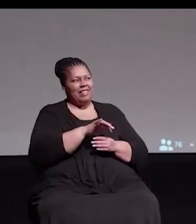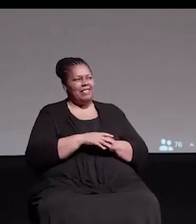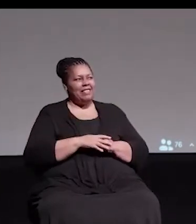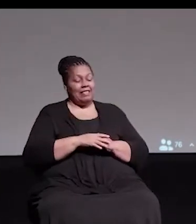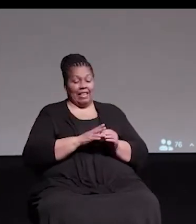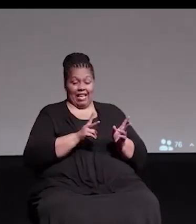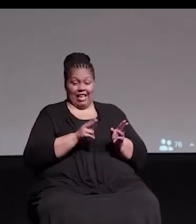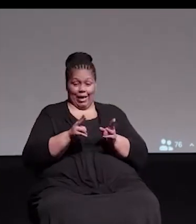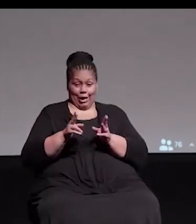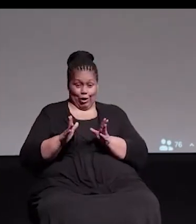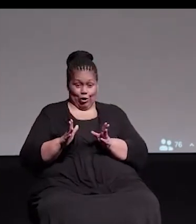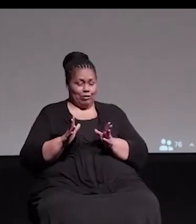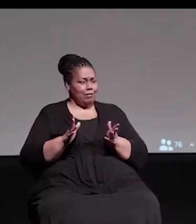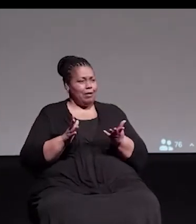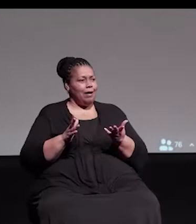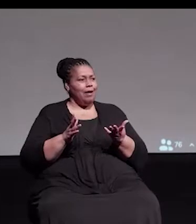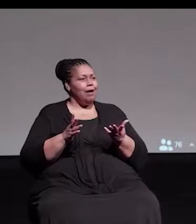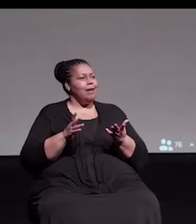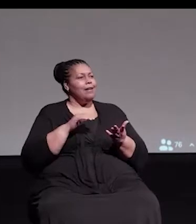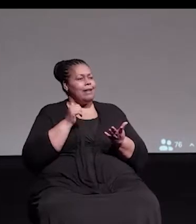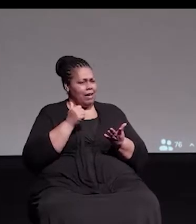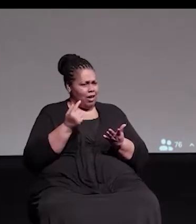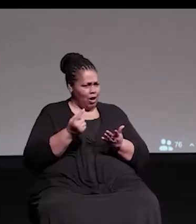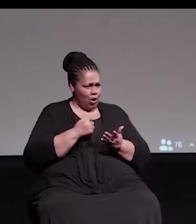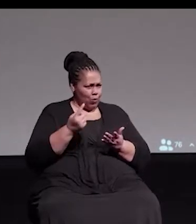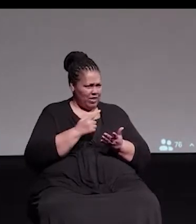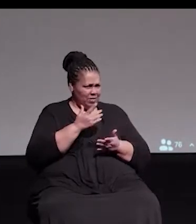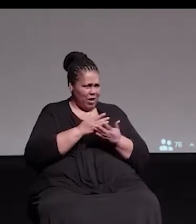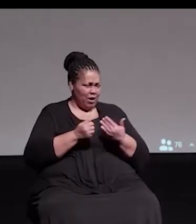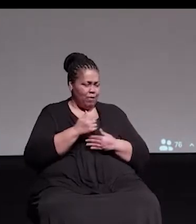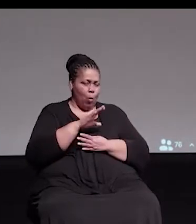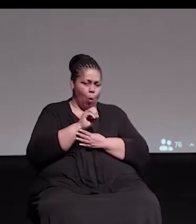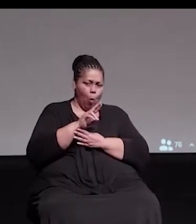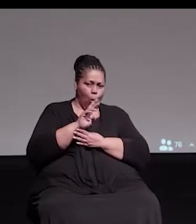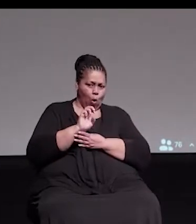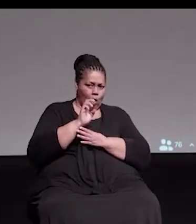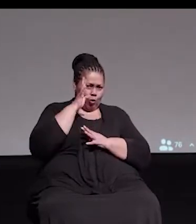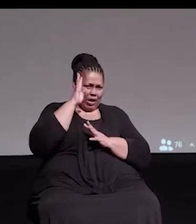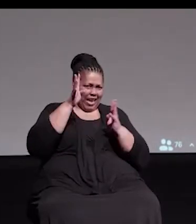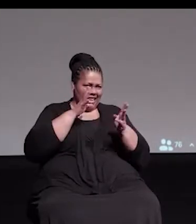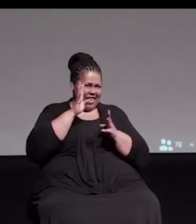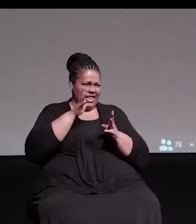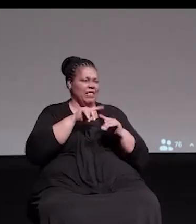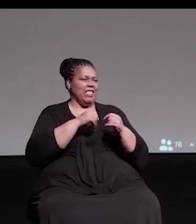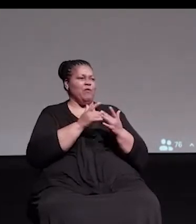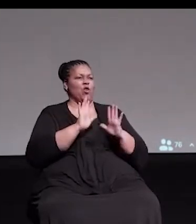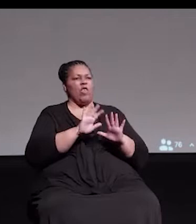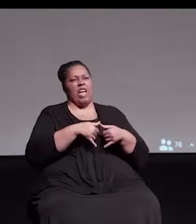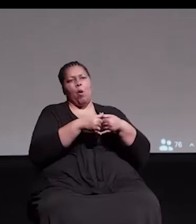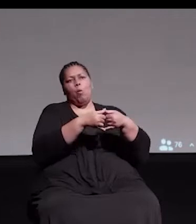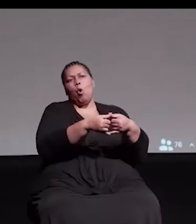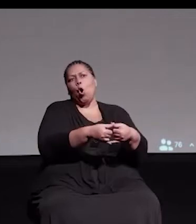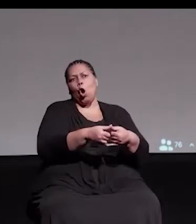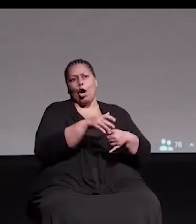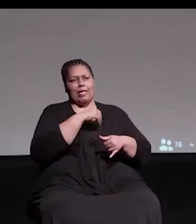because the editor is not, is often not considered like the core creative team. Or the guidance and the awards and